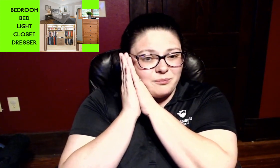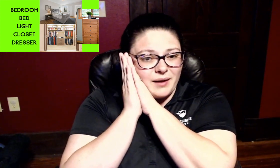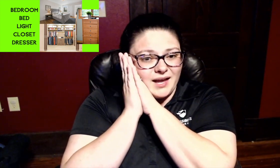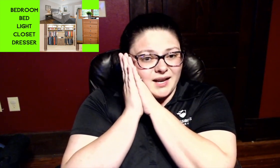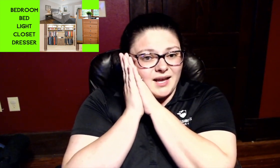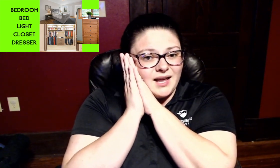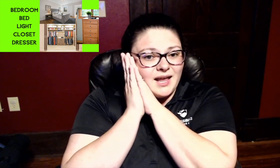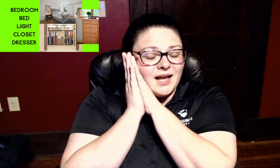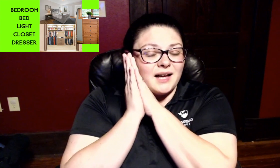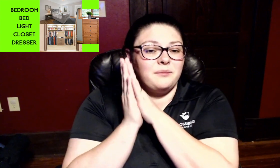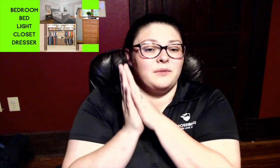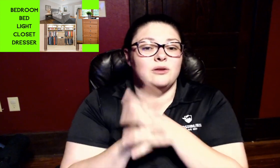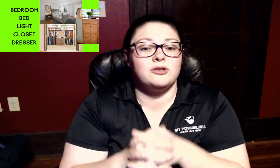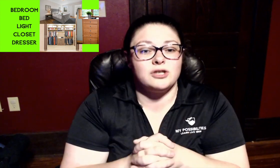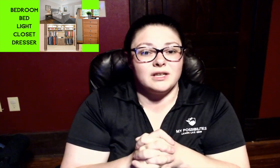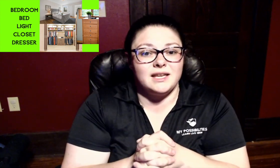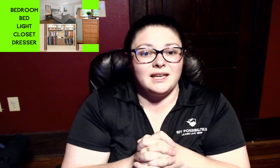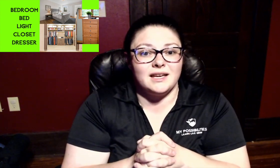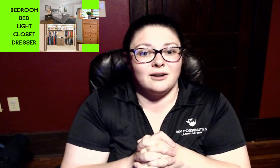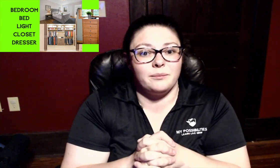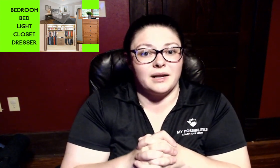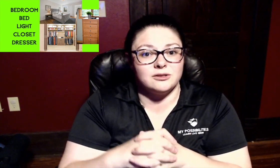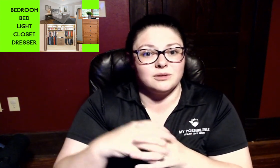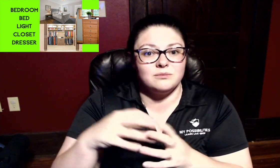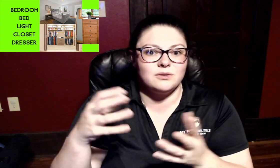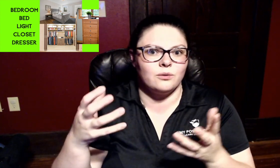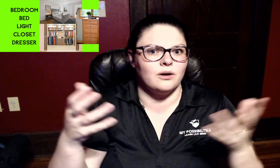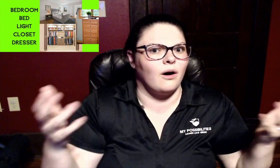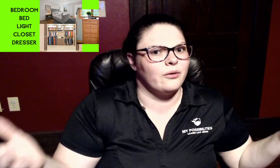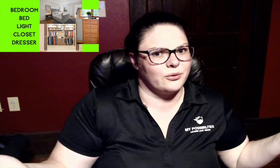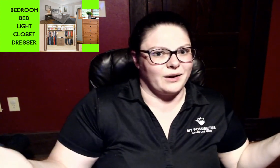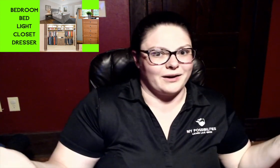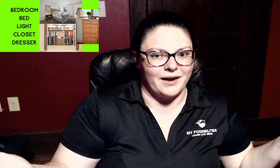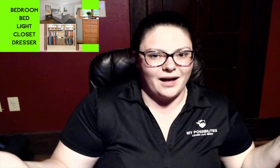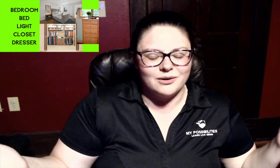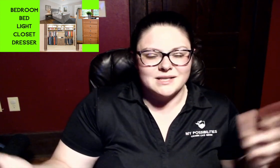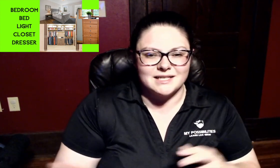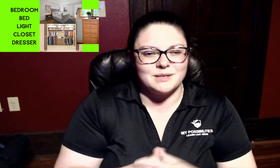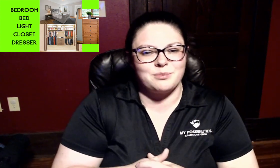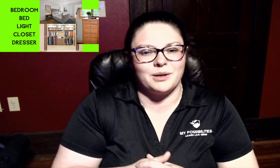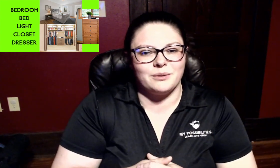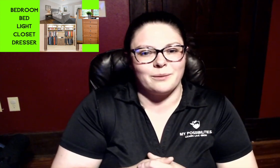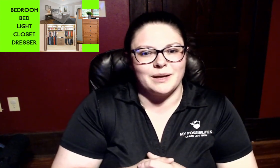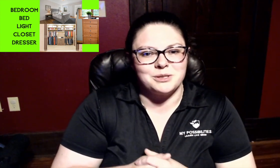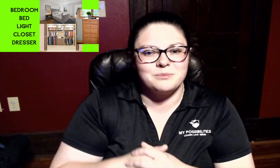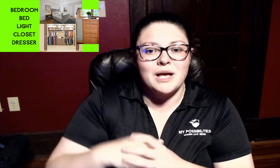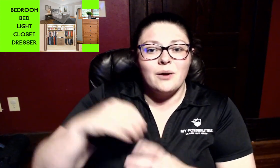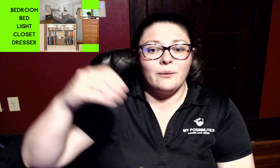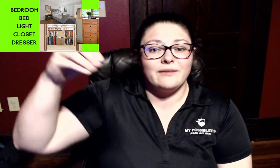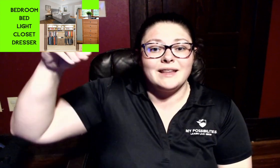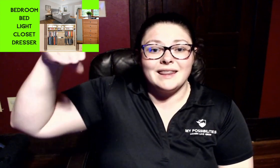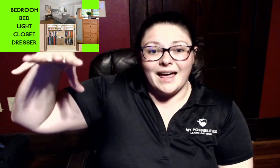bed. Usually in our bedrooms or all throughout our house, I just put it with the bedrooms, we have a light,